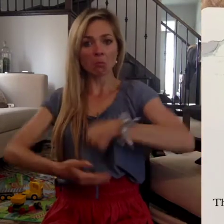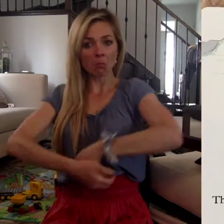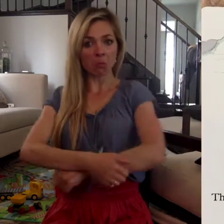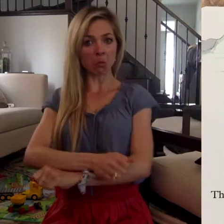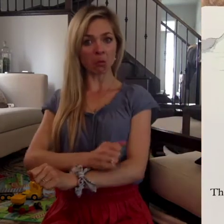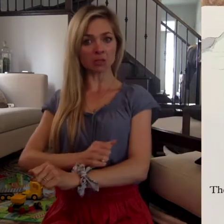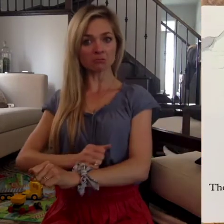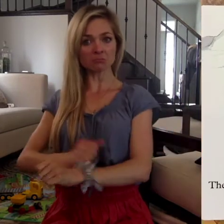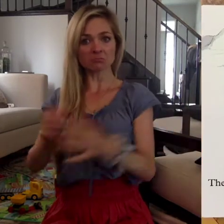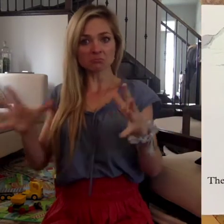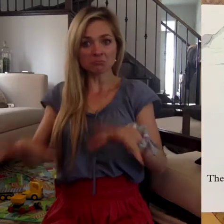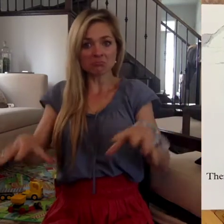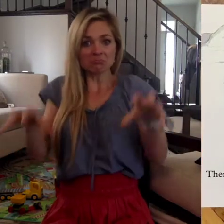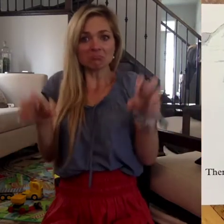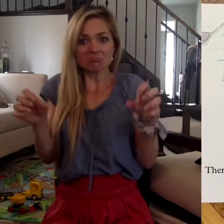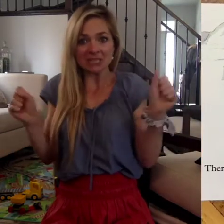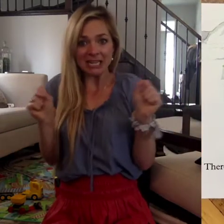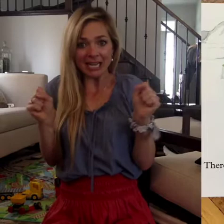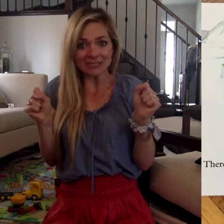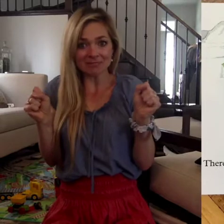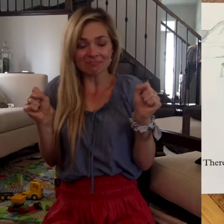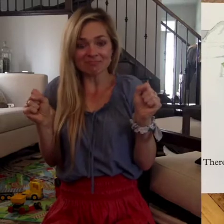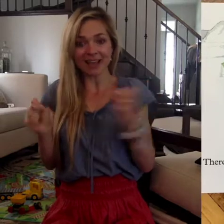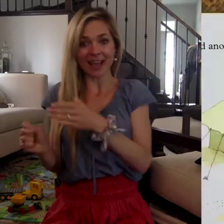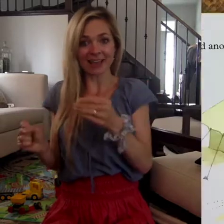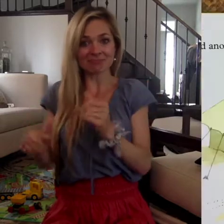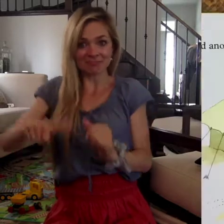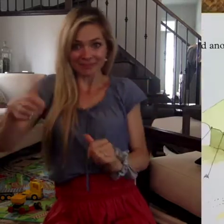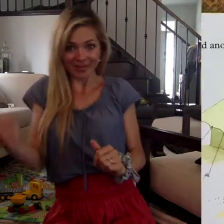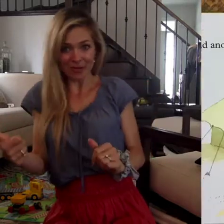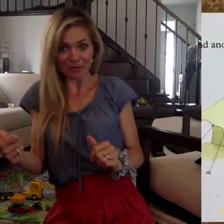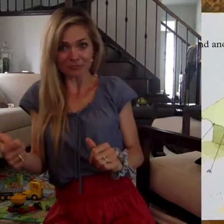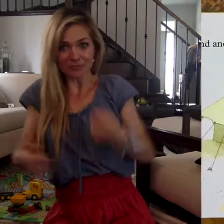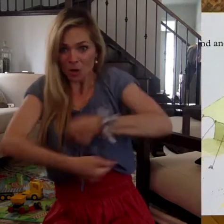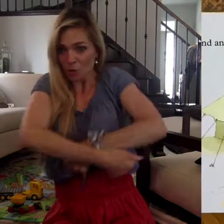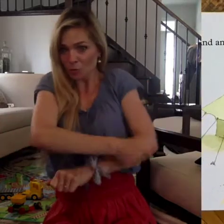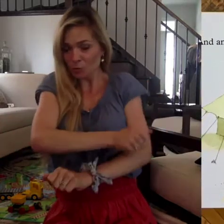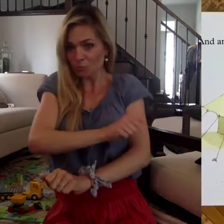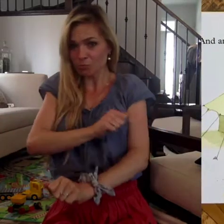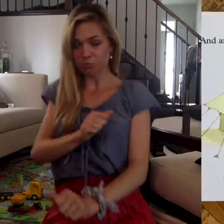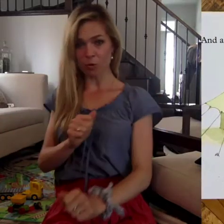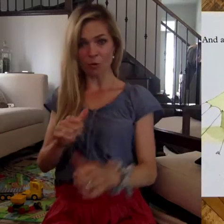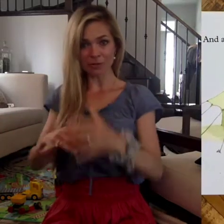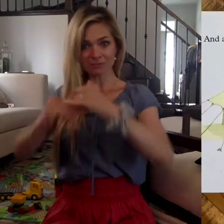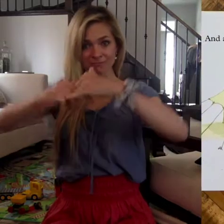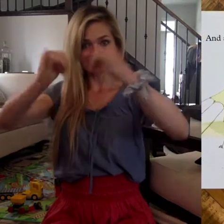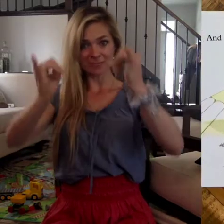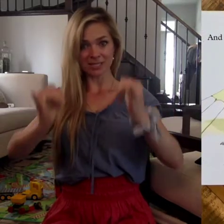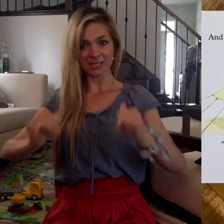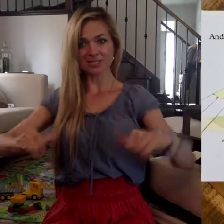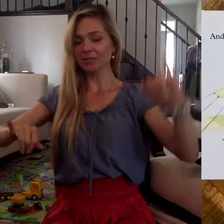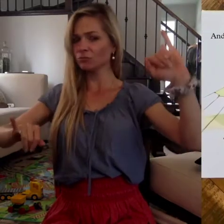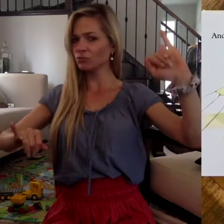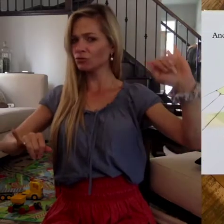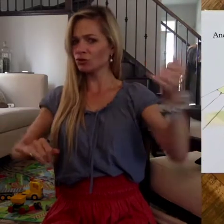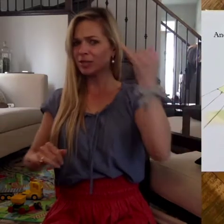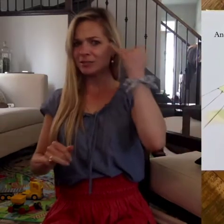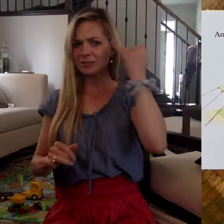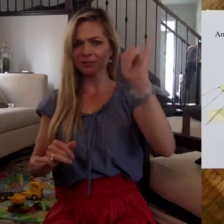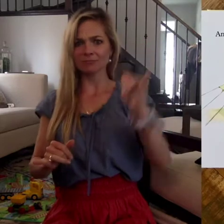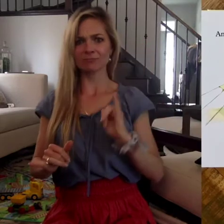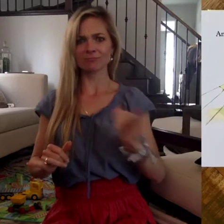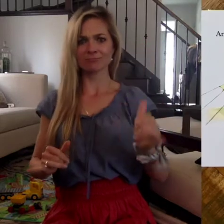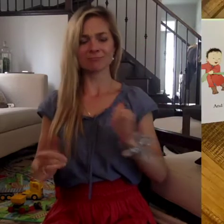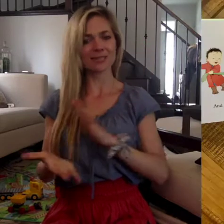There was a little baby who was born on ice, and another born in a tent just as nice.